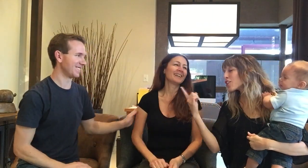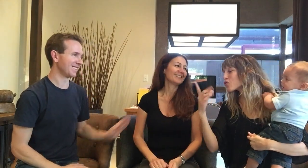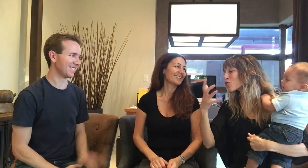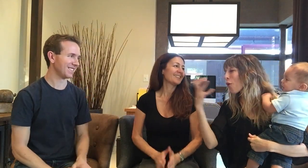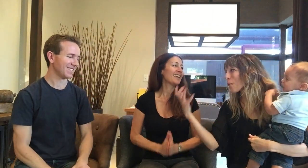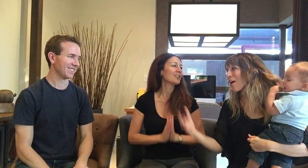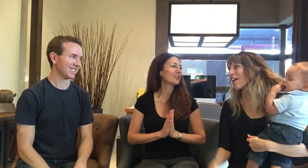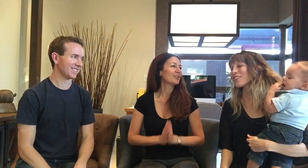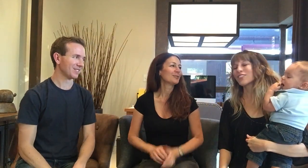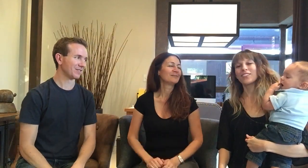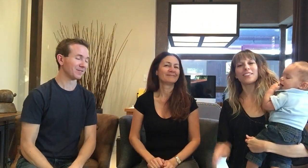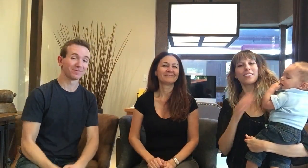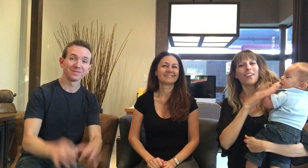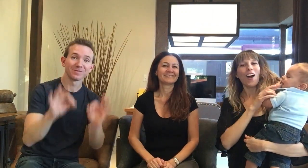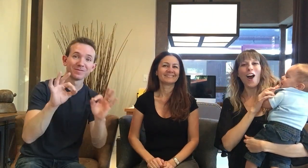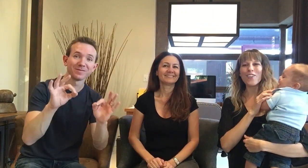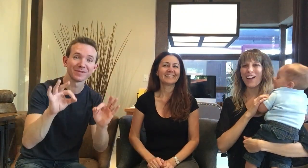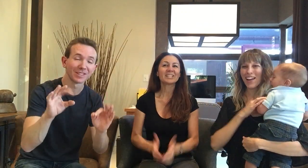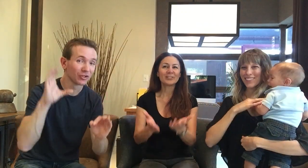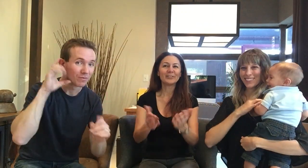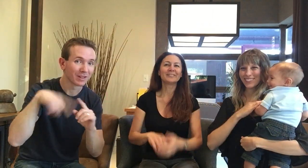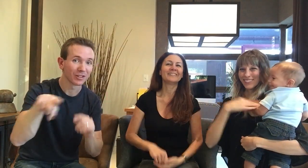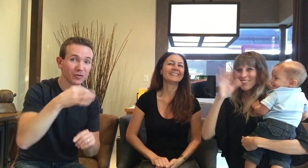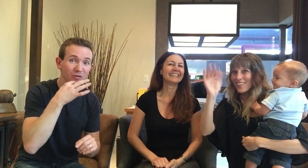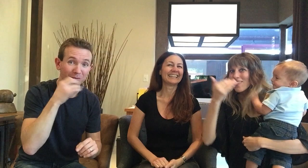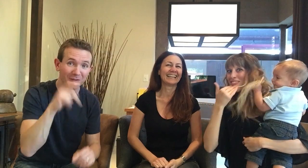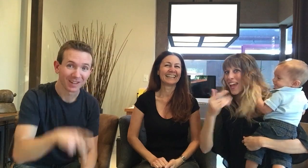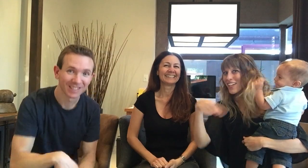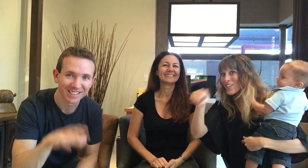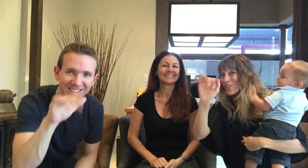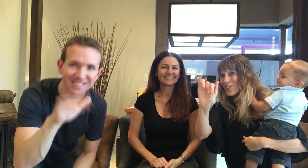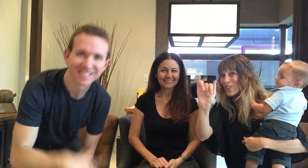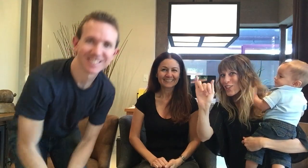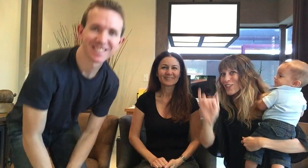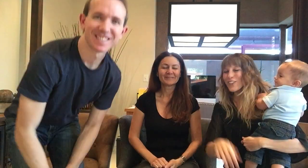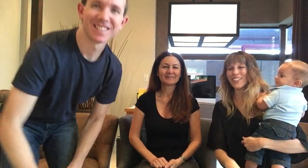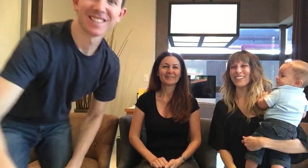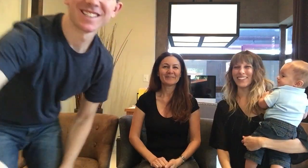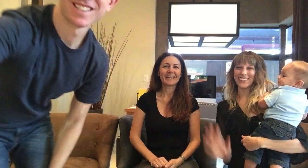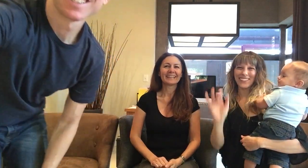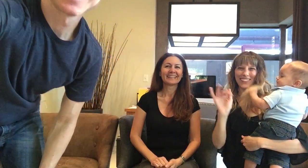much. Thank you. All right. Thanks to you too. Thank you too. Bye-bye.